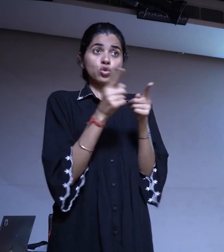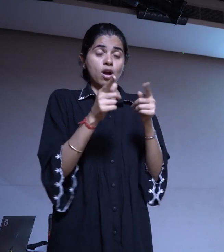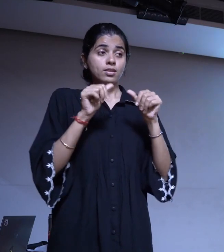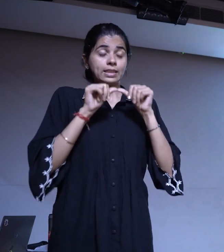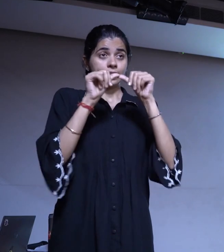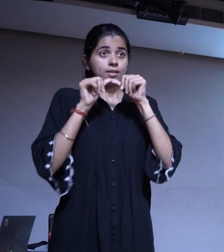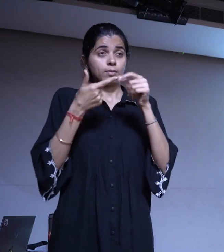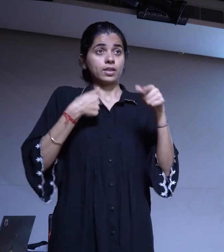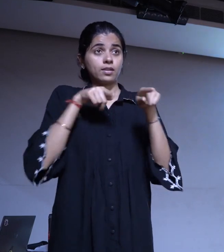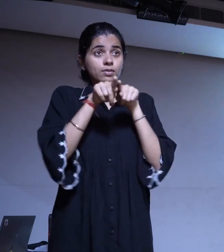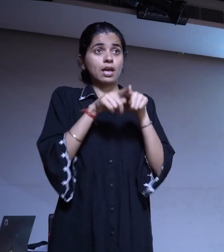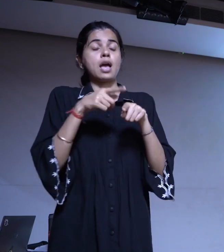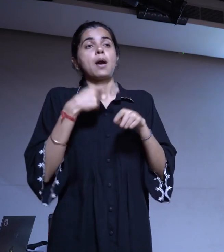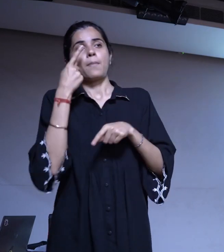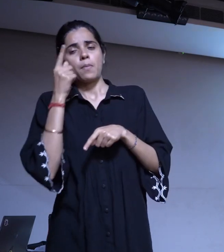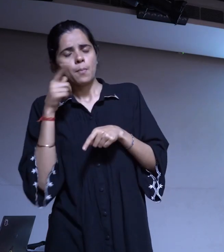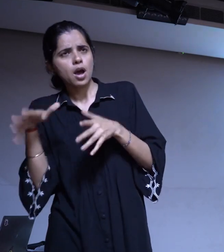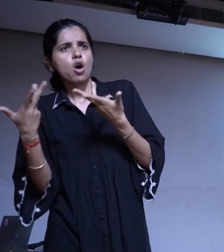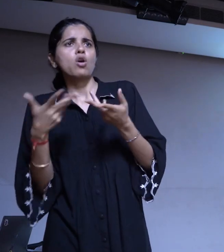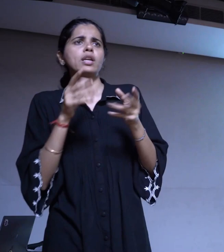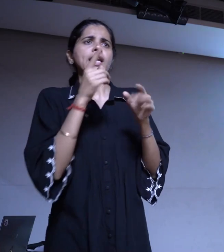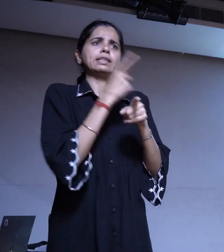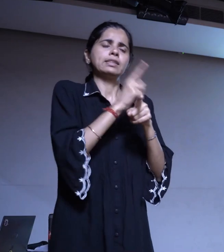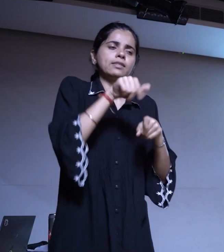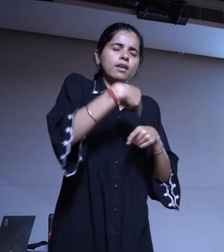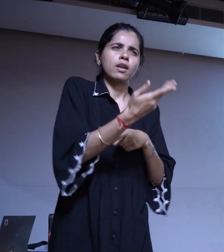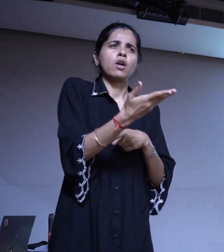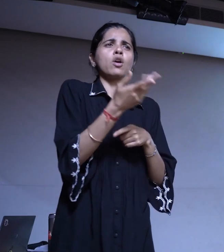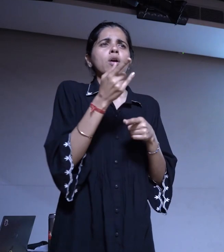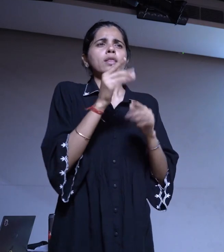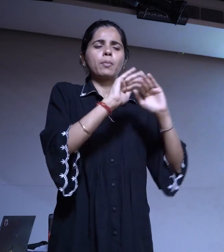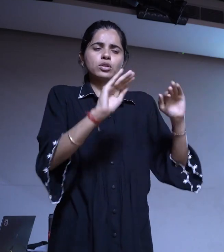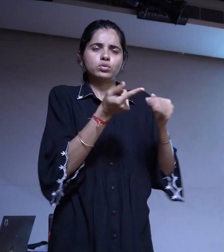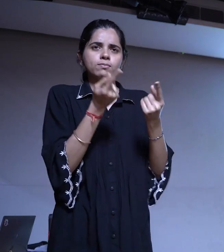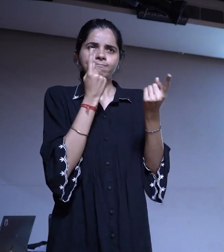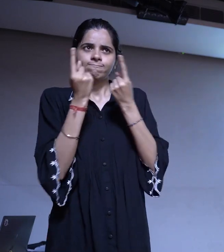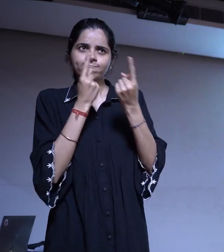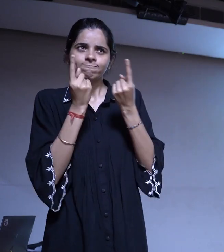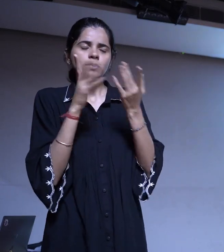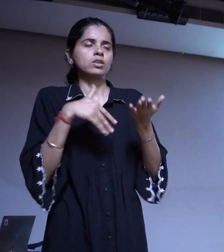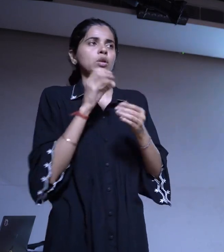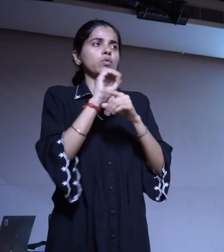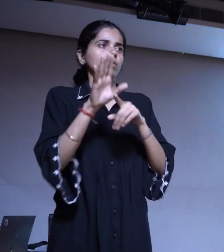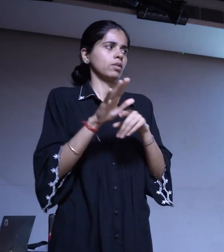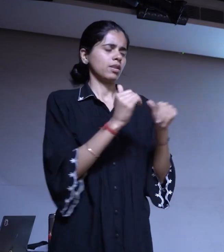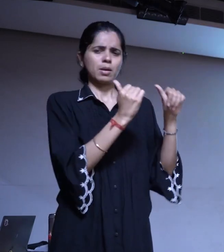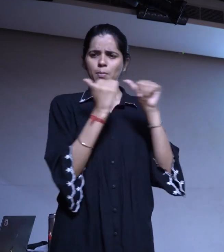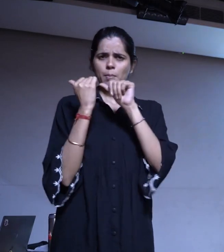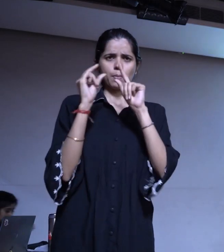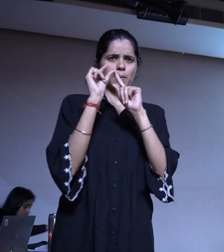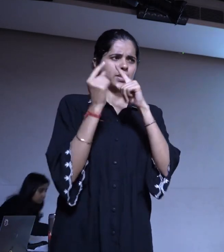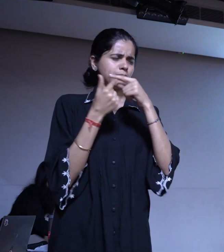response that a parent or a teacher might get following which they can actually go and do the entire tool can I come back to